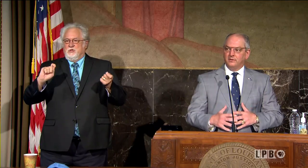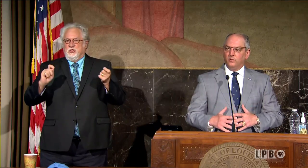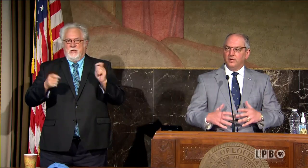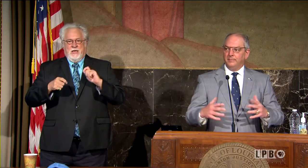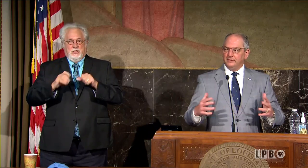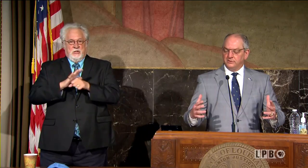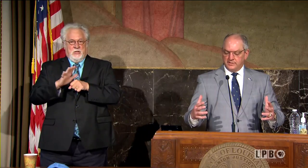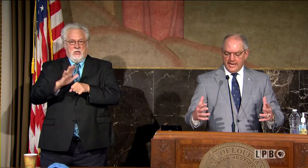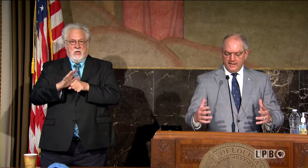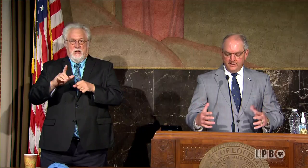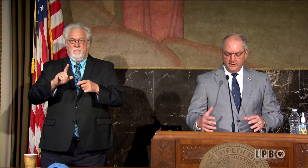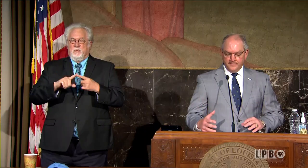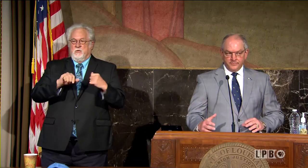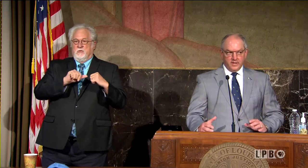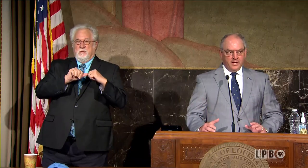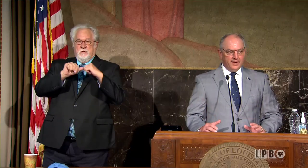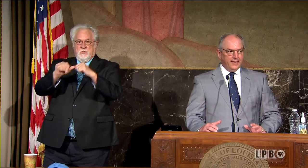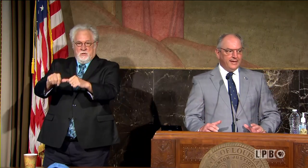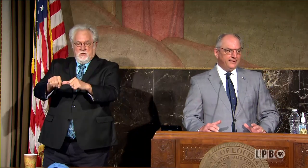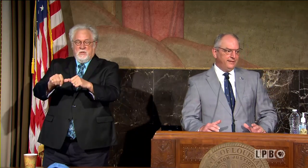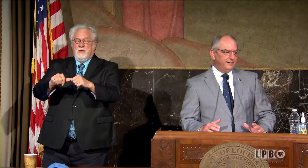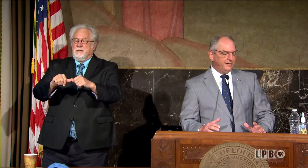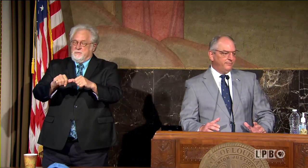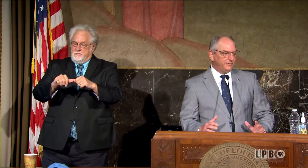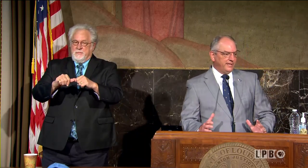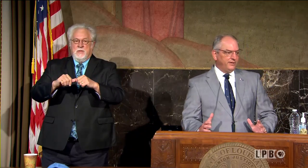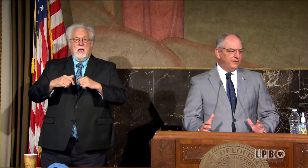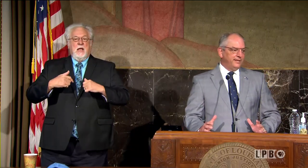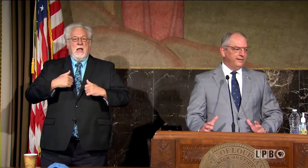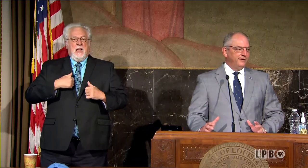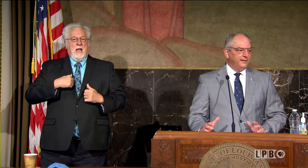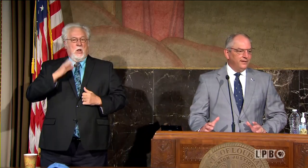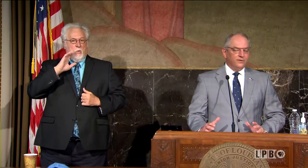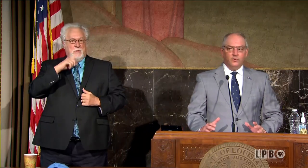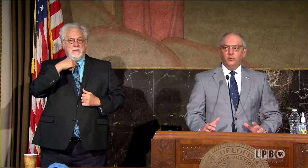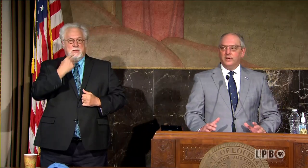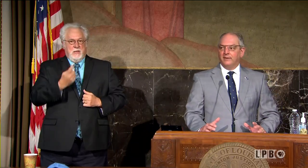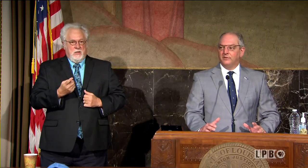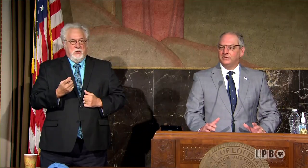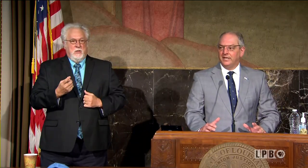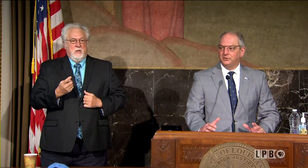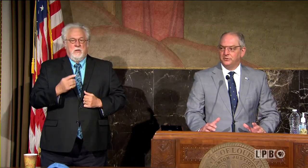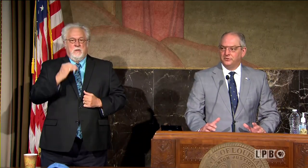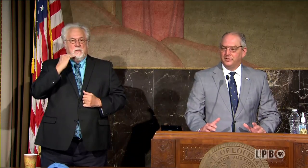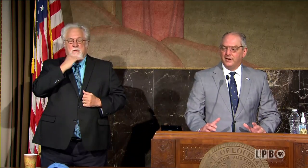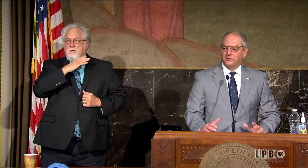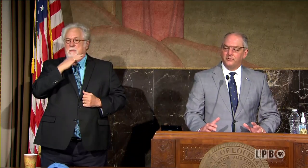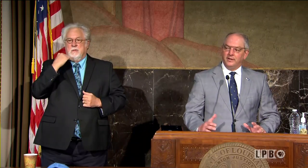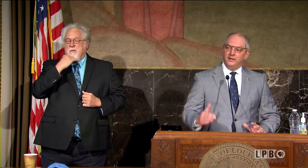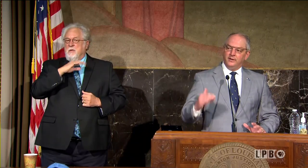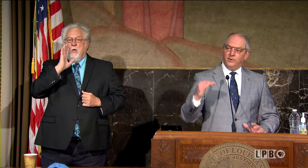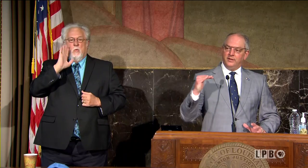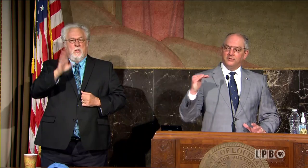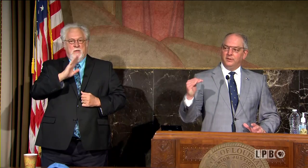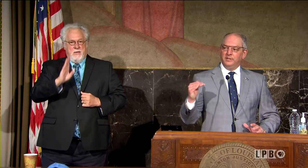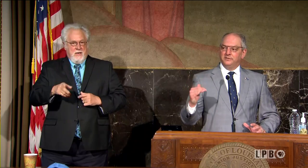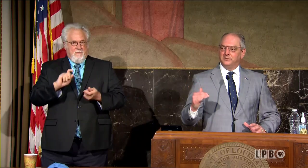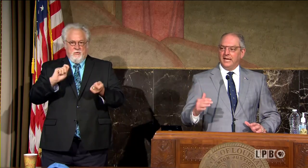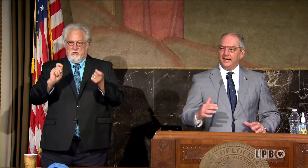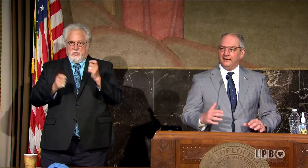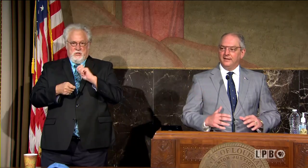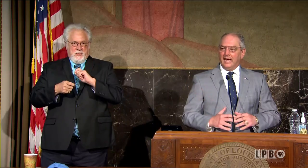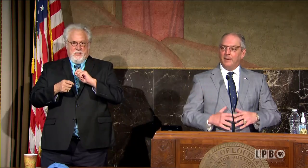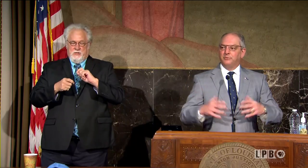that is going to be sustained. And I will tell you that we will never change the trajectory in a way that's going to